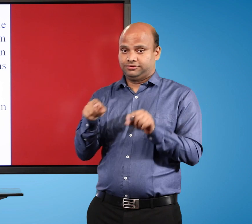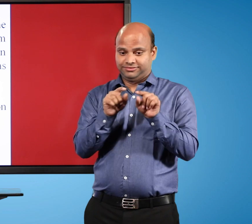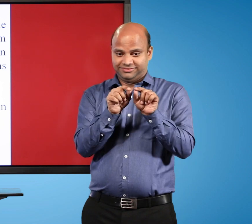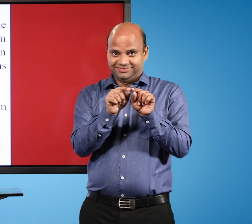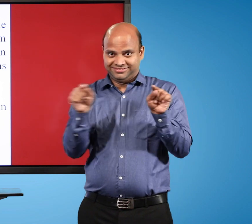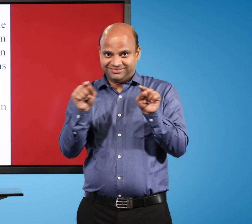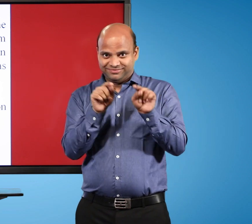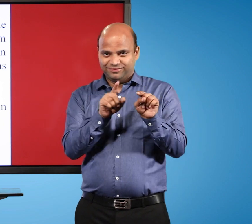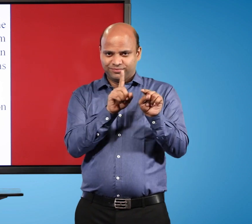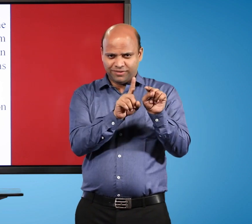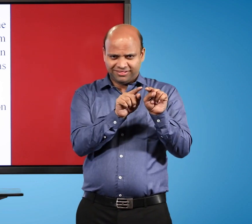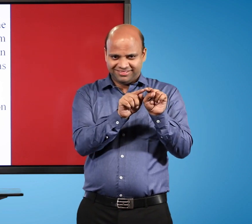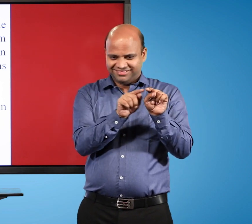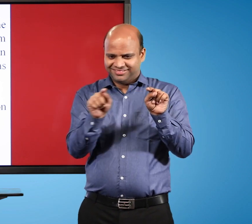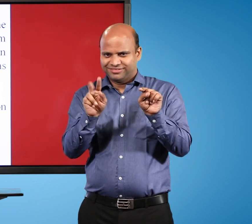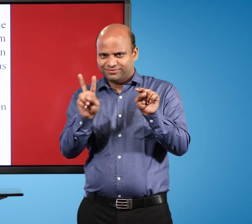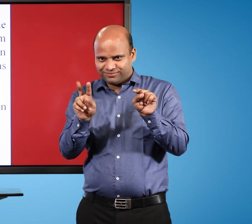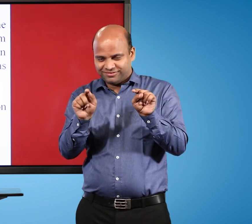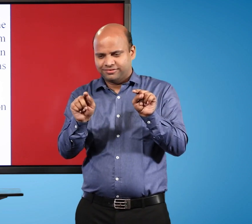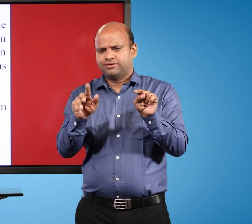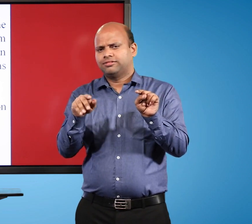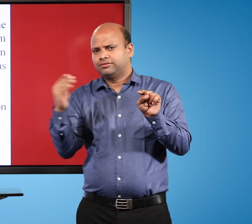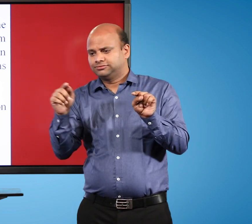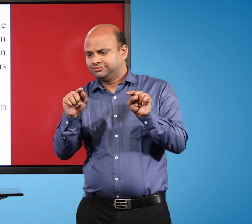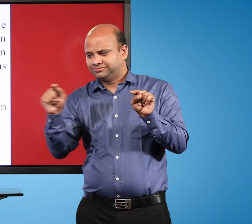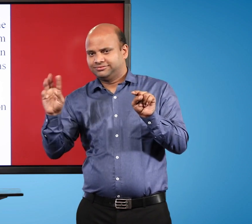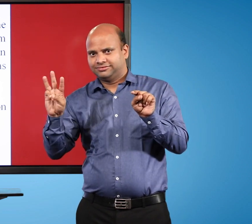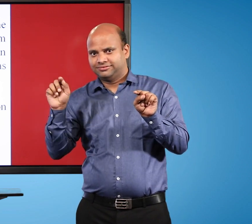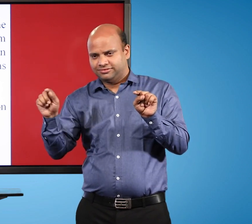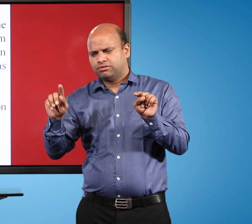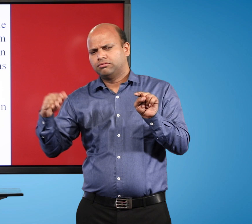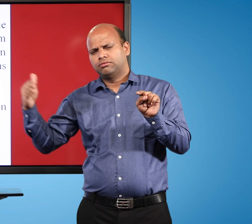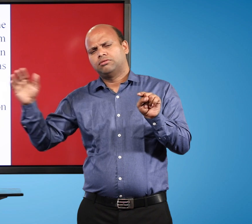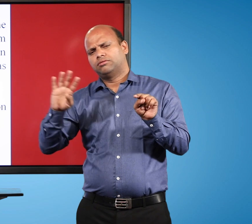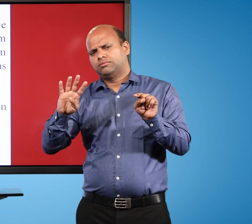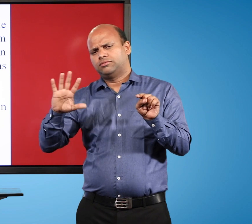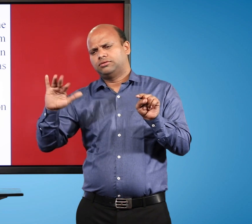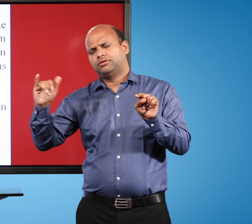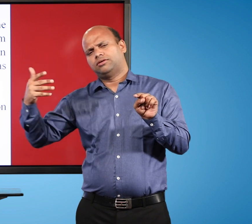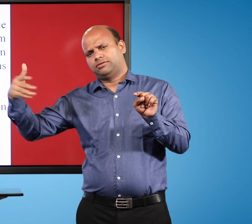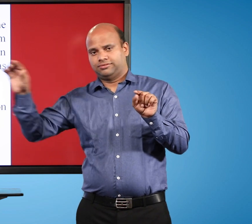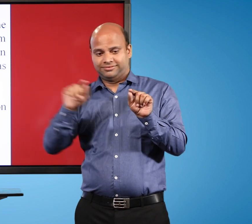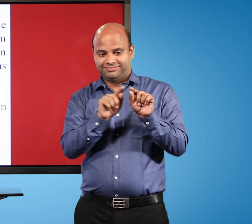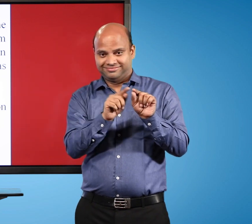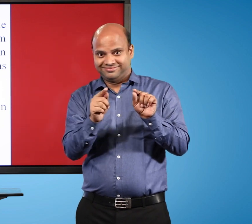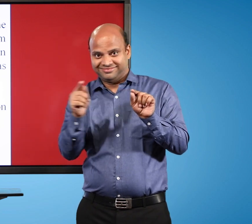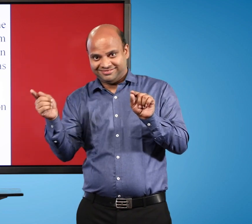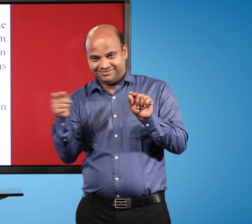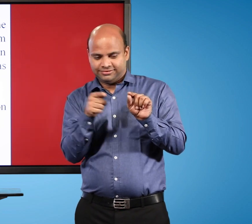On this line, mark a point to the right of 1 and at unit distance from 1 and label it 2.